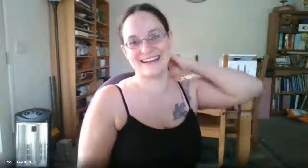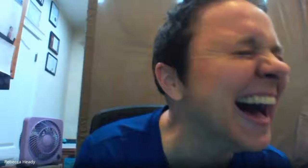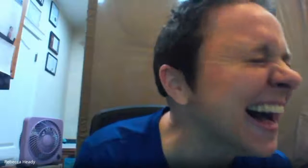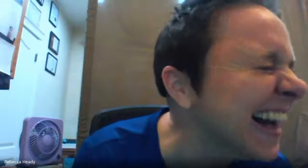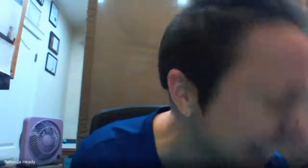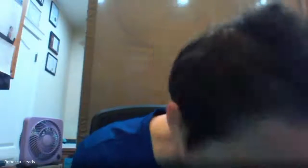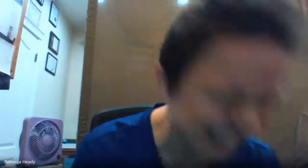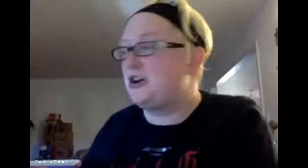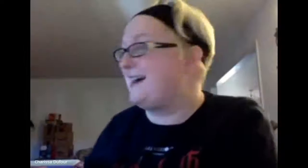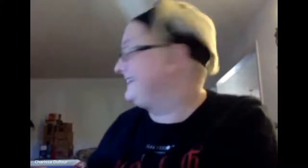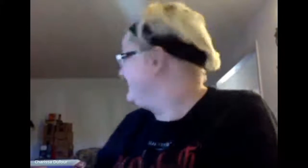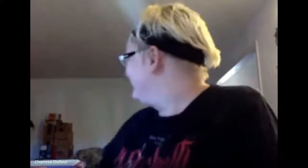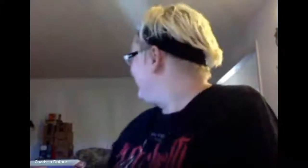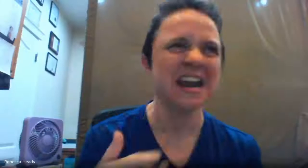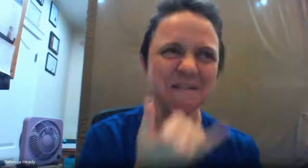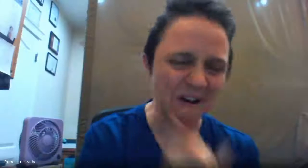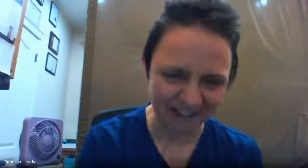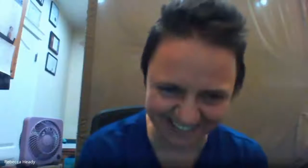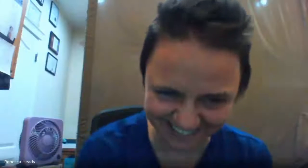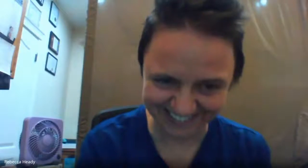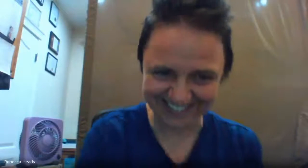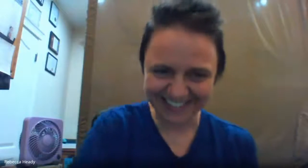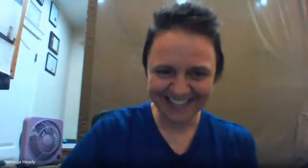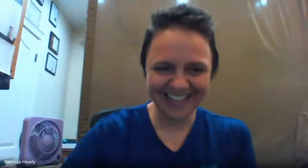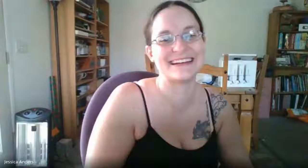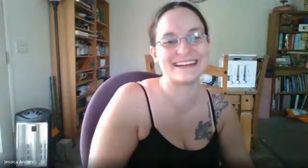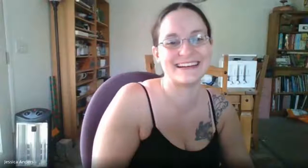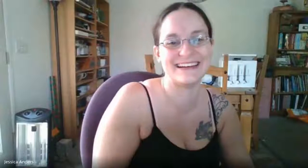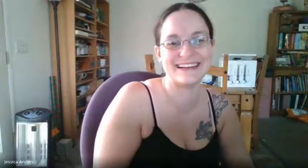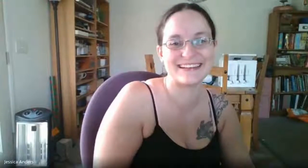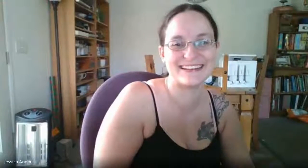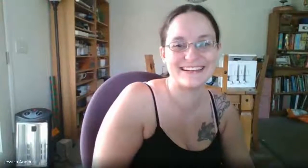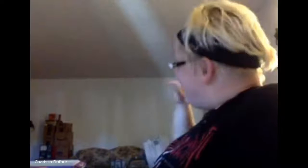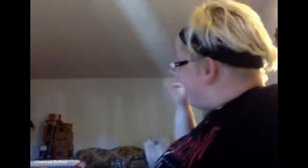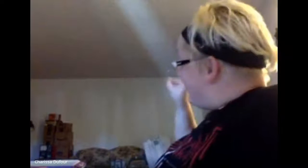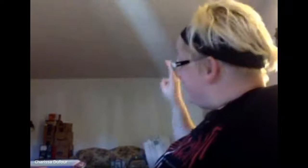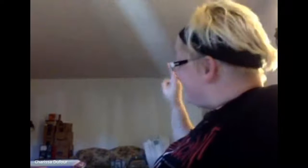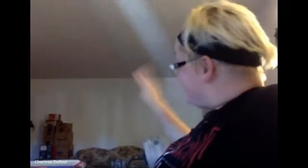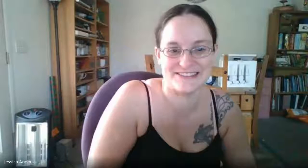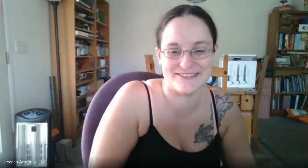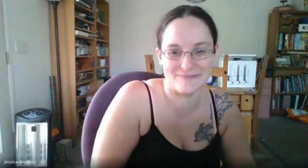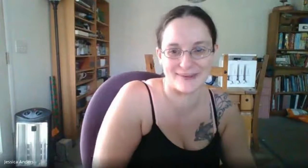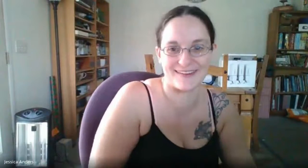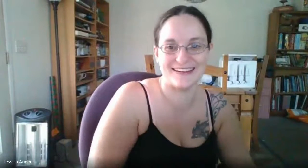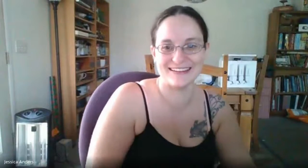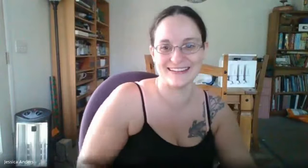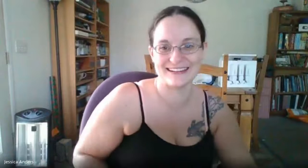he's so You did it wrong. I'm telling him about His new number.